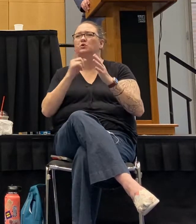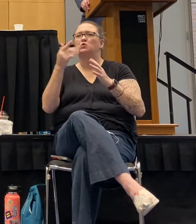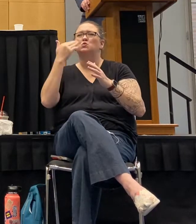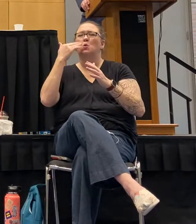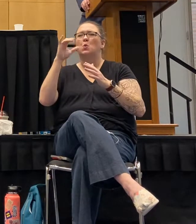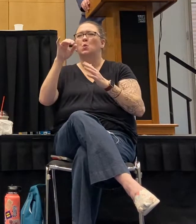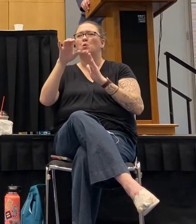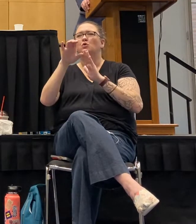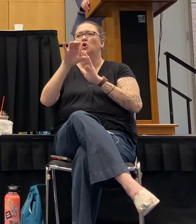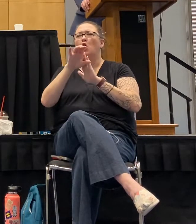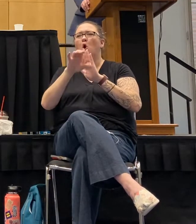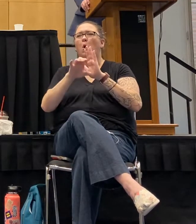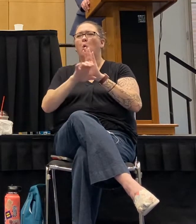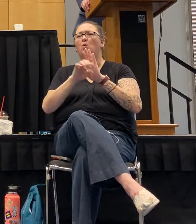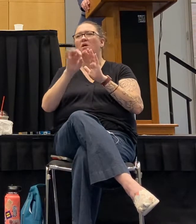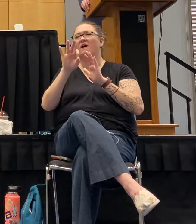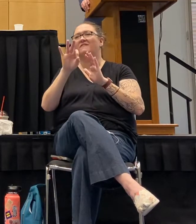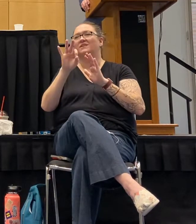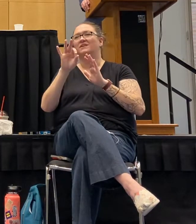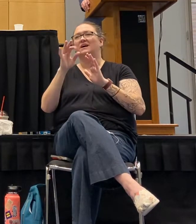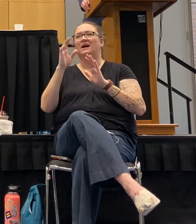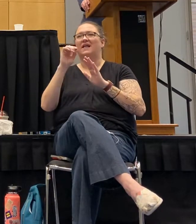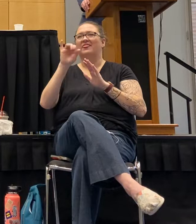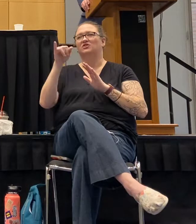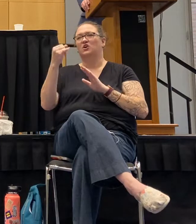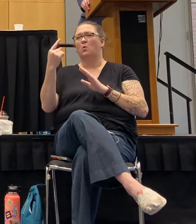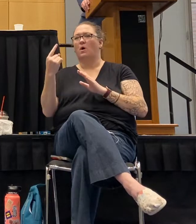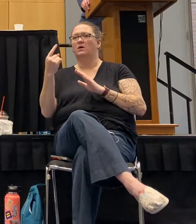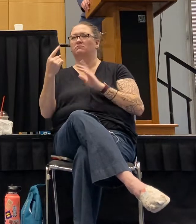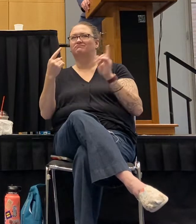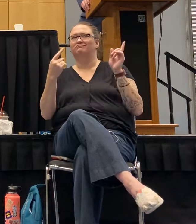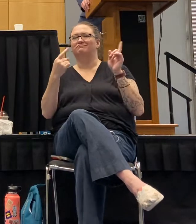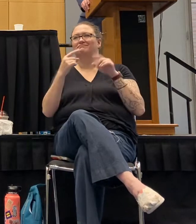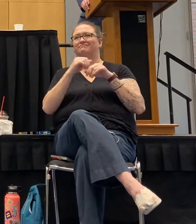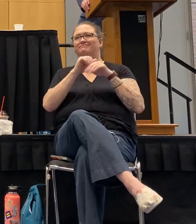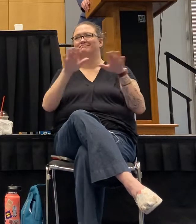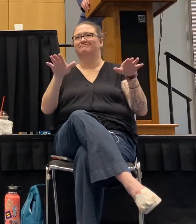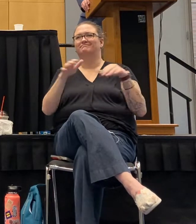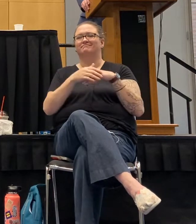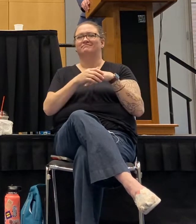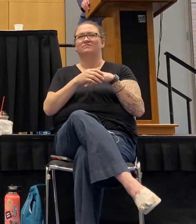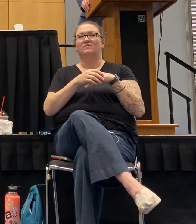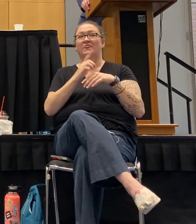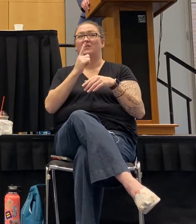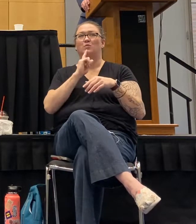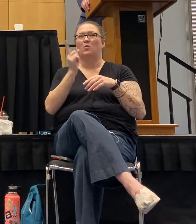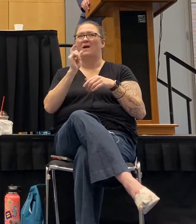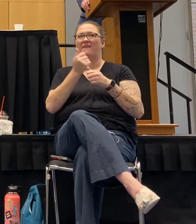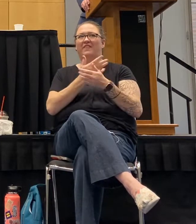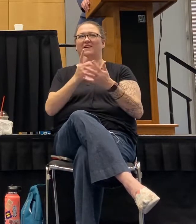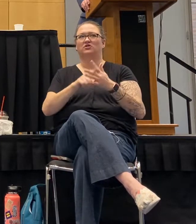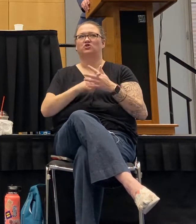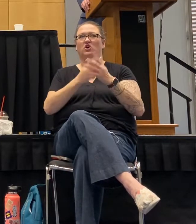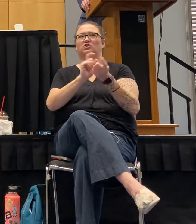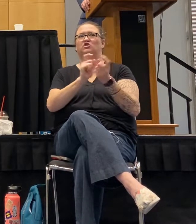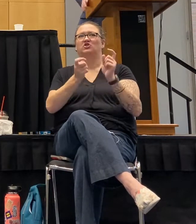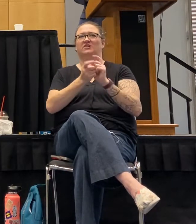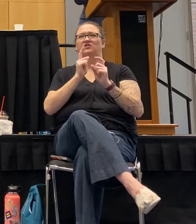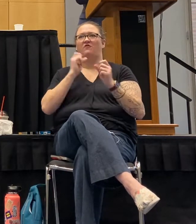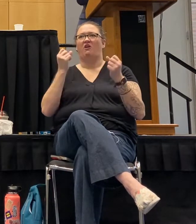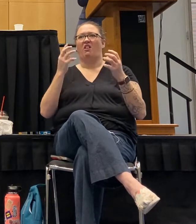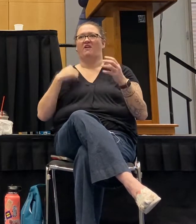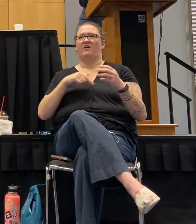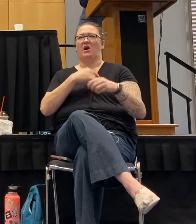Federal Regulations and then that J1 Subpart A that came out, this is really where everything started to change for a lot of our campuses, right?